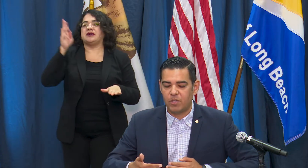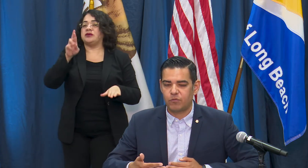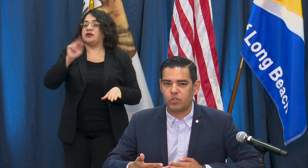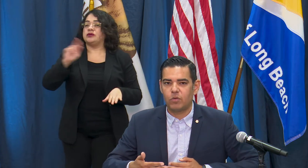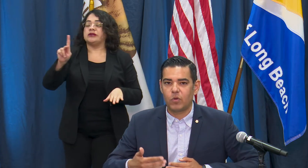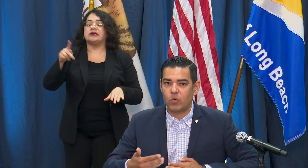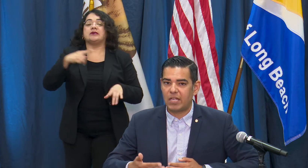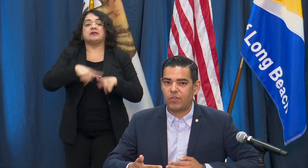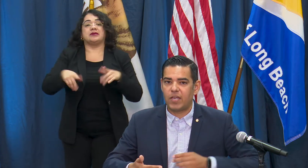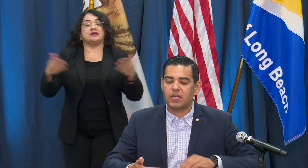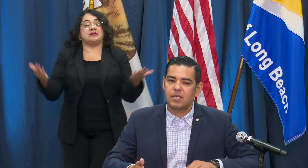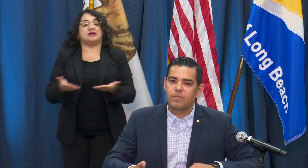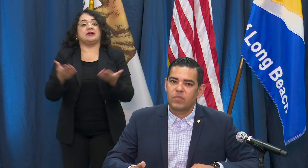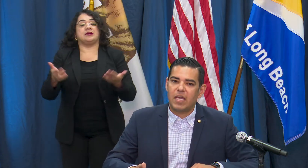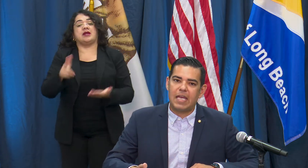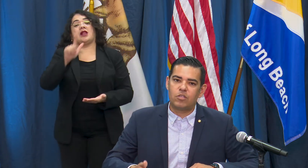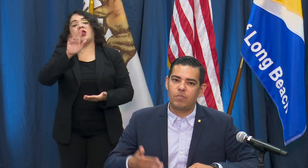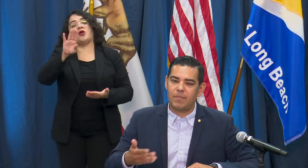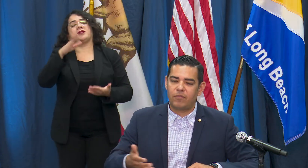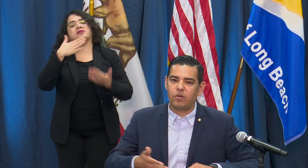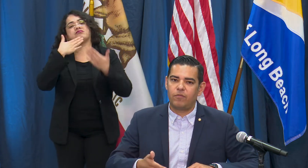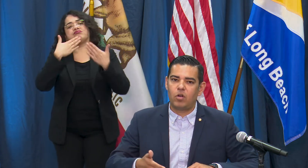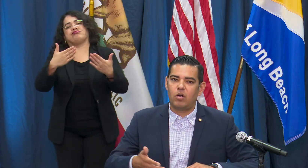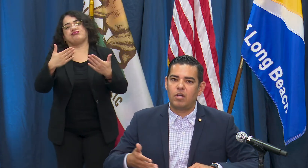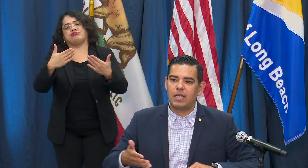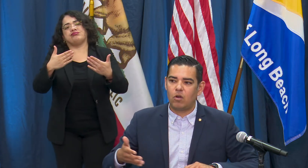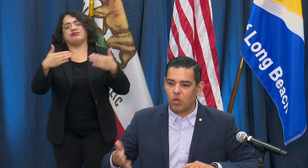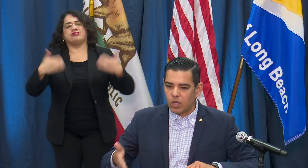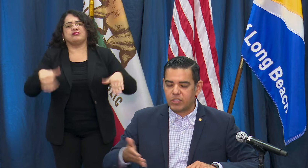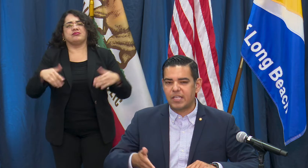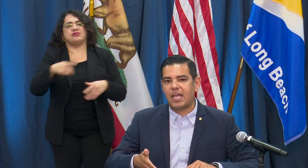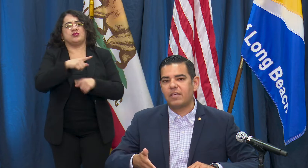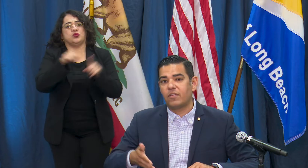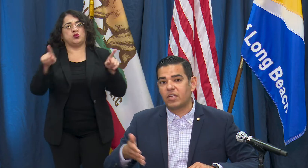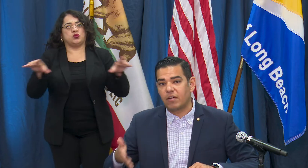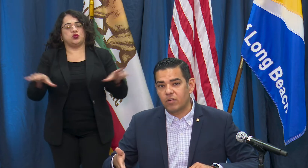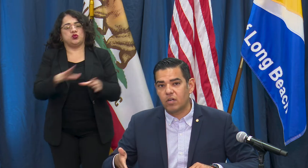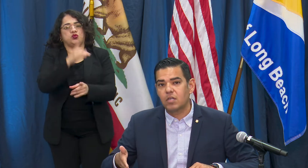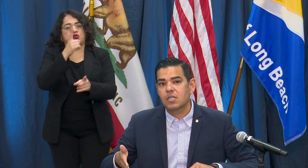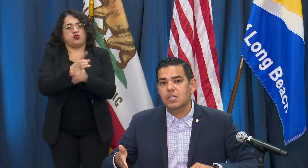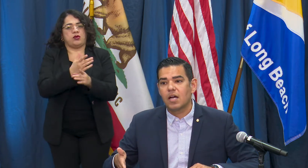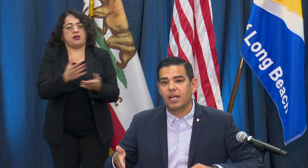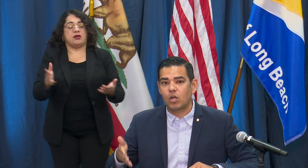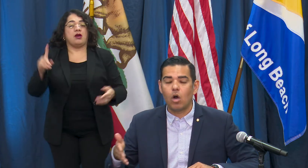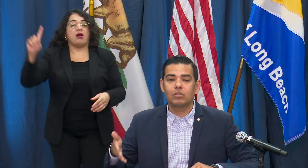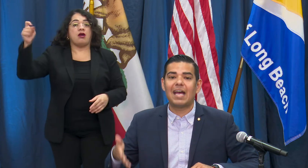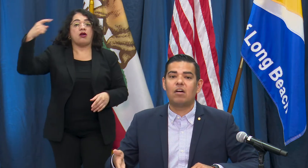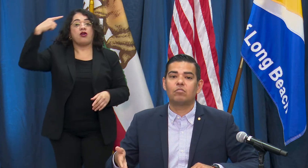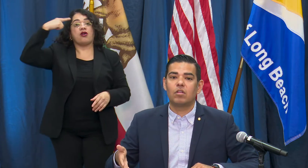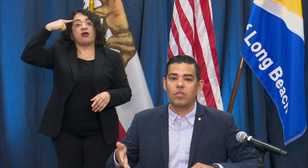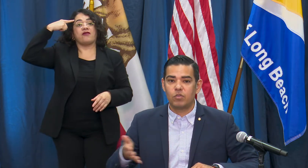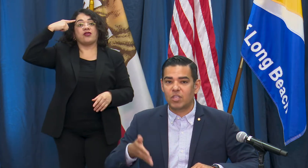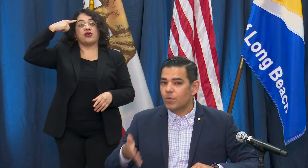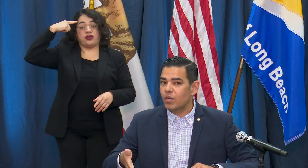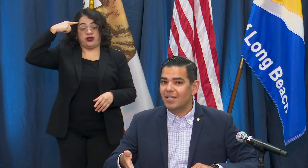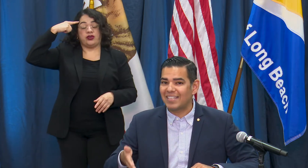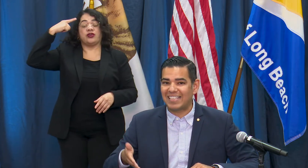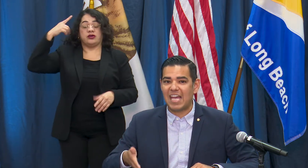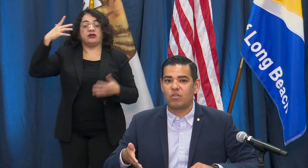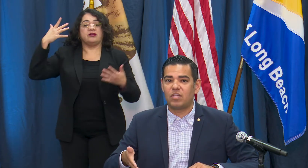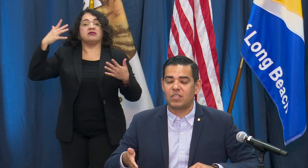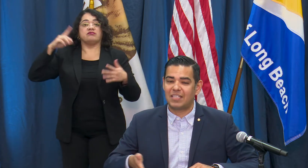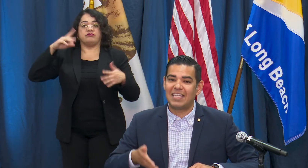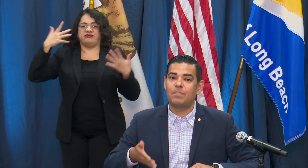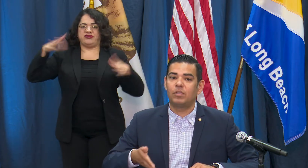in Long Beach for doing the right thing. And you maybe have heard earlier today, even the governor called out those communities